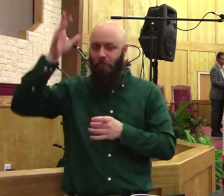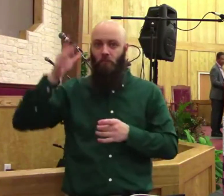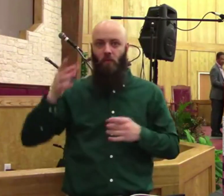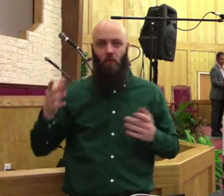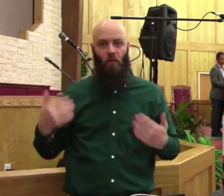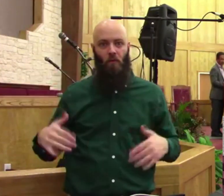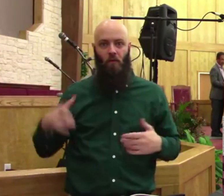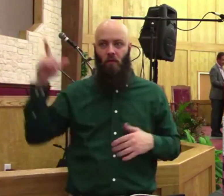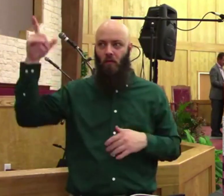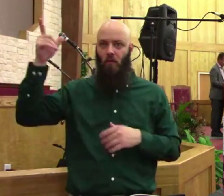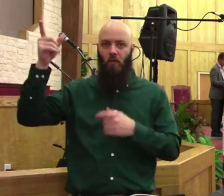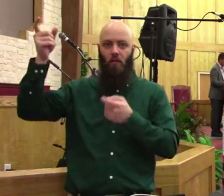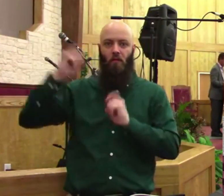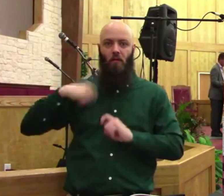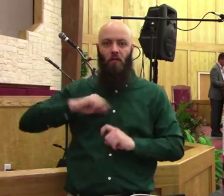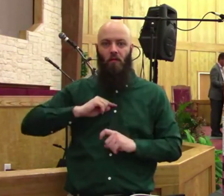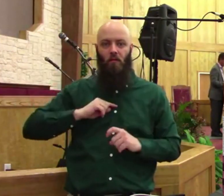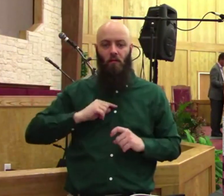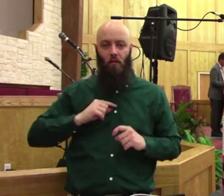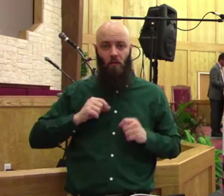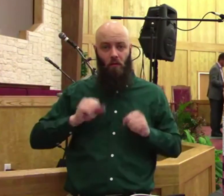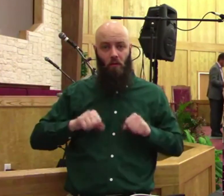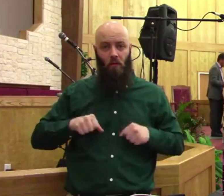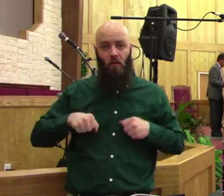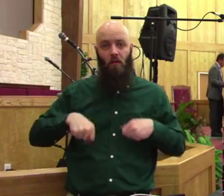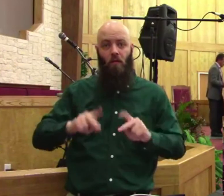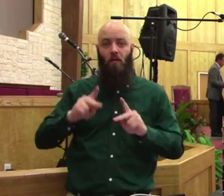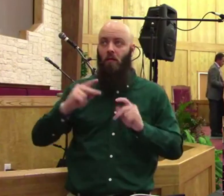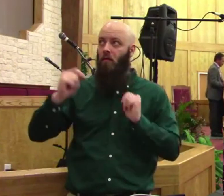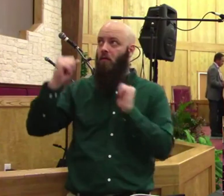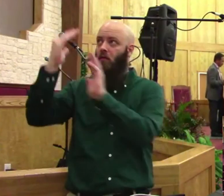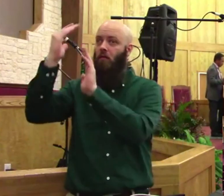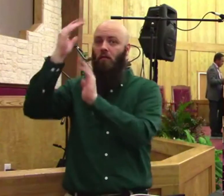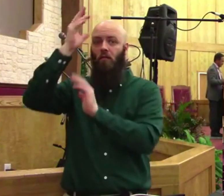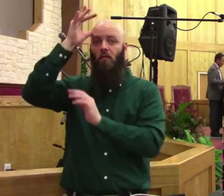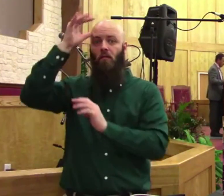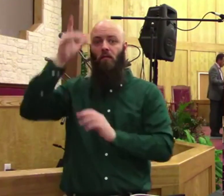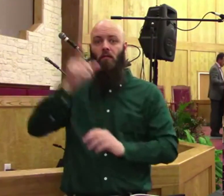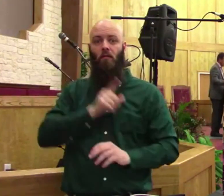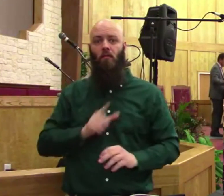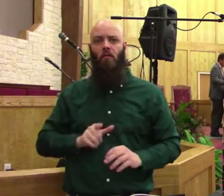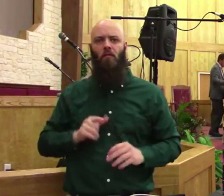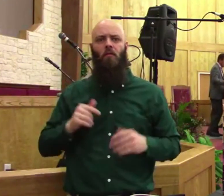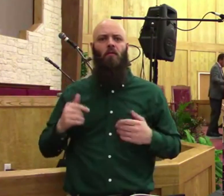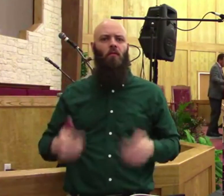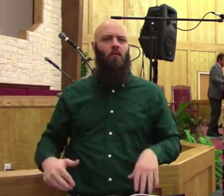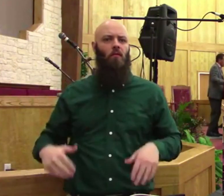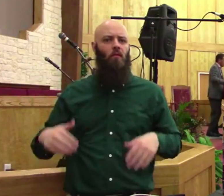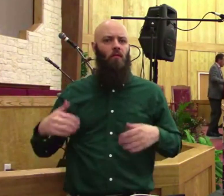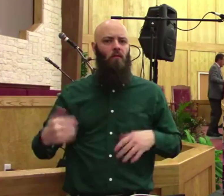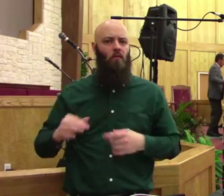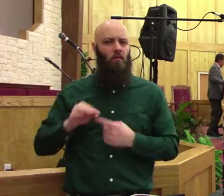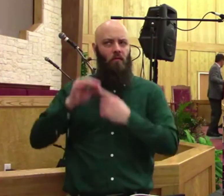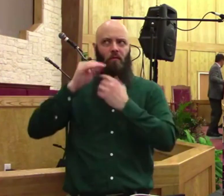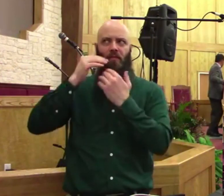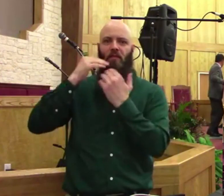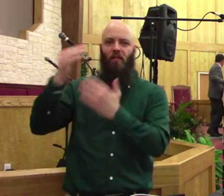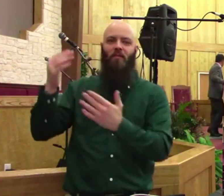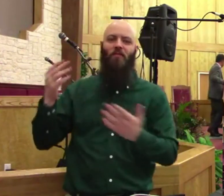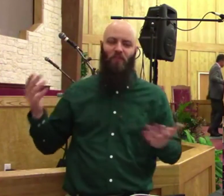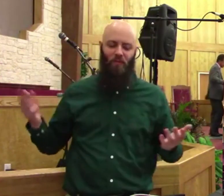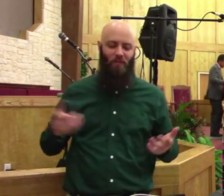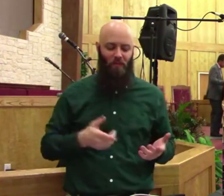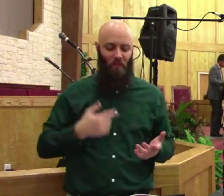that confidence to approach the Lord and sing even, "We come, O Christ, to You."